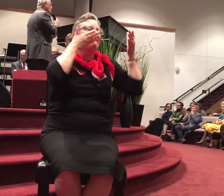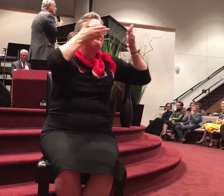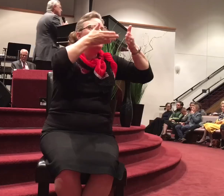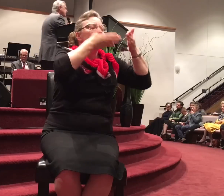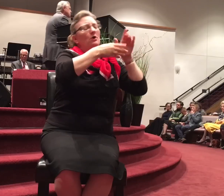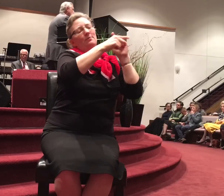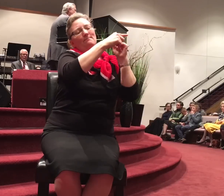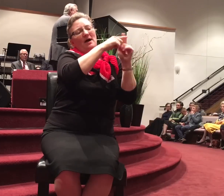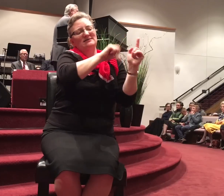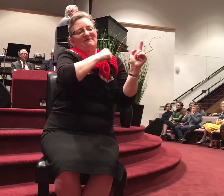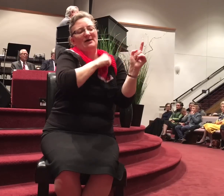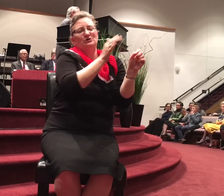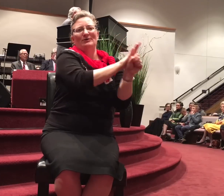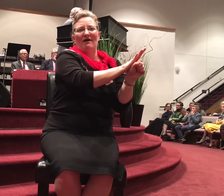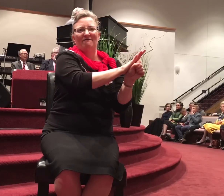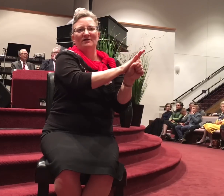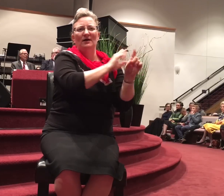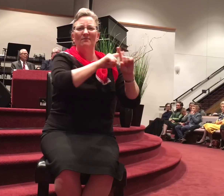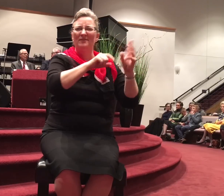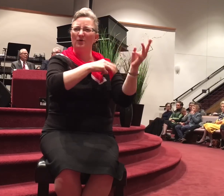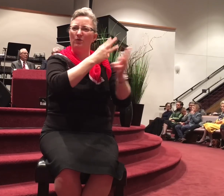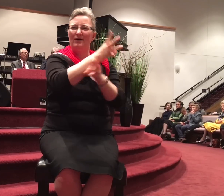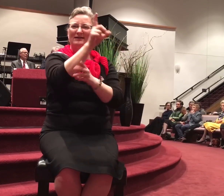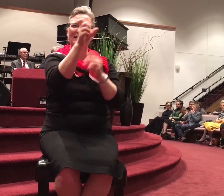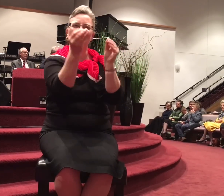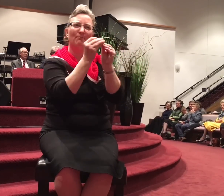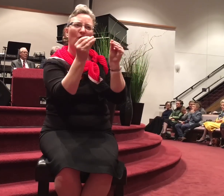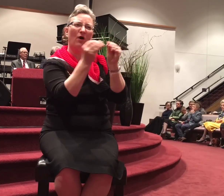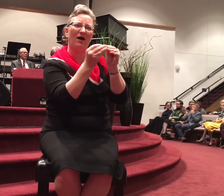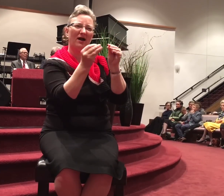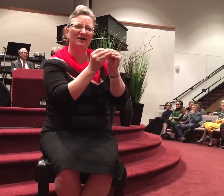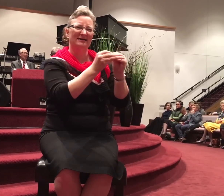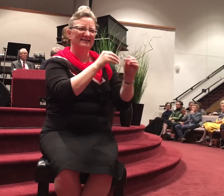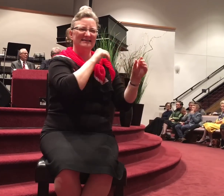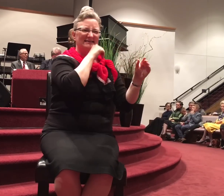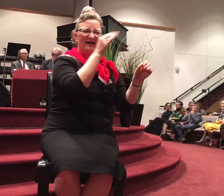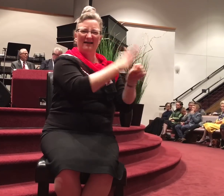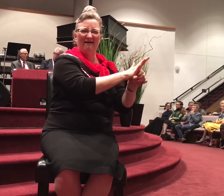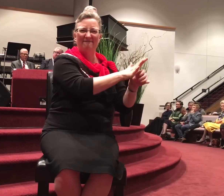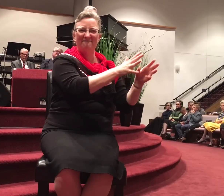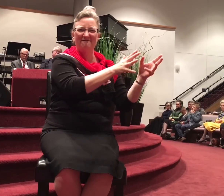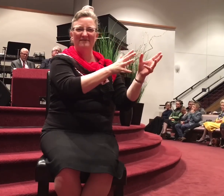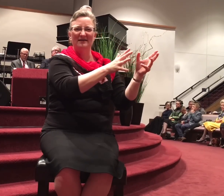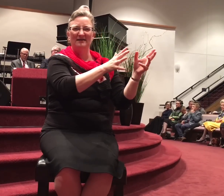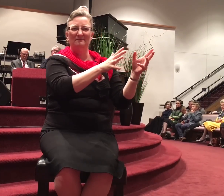our world needs more than a positive attitude. People can deny the